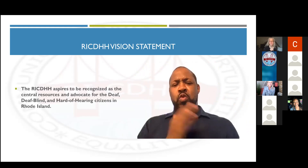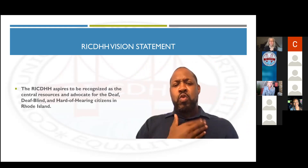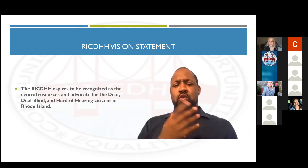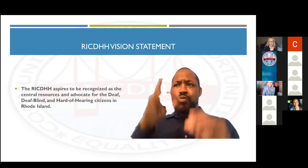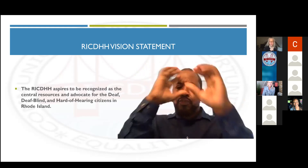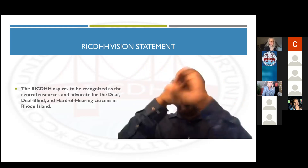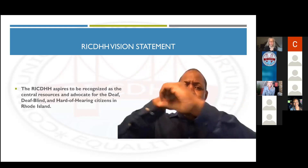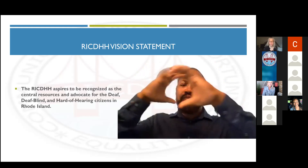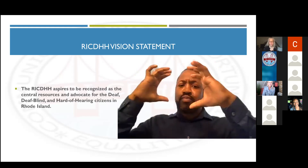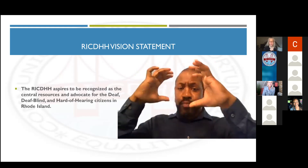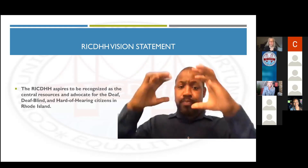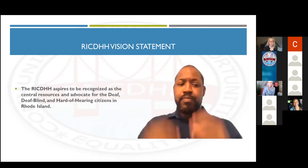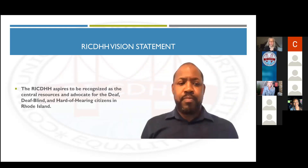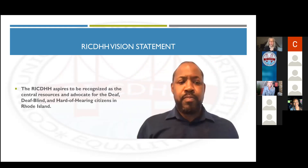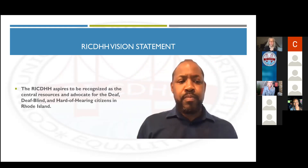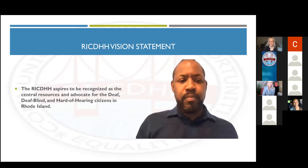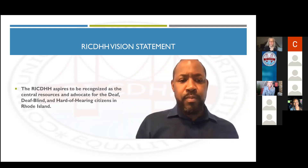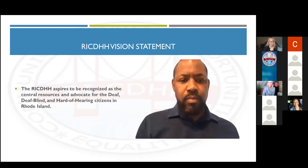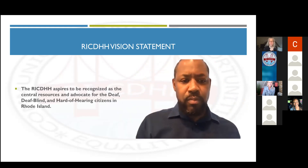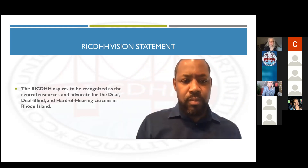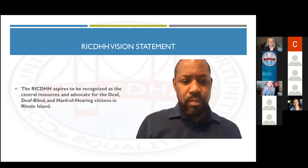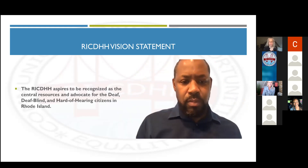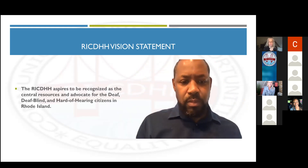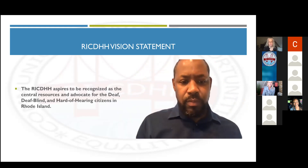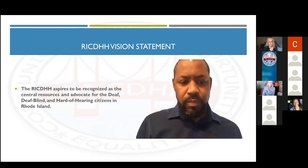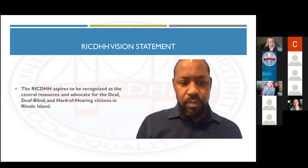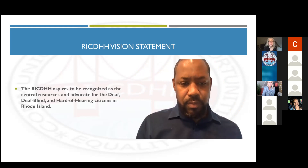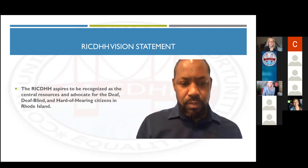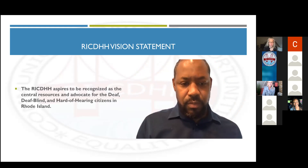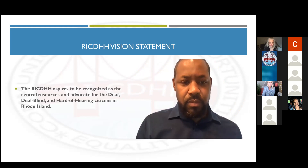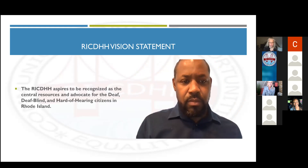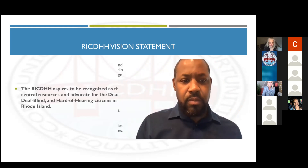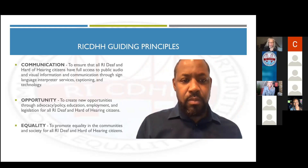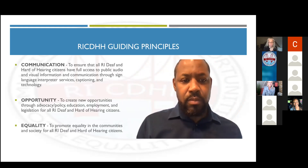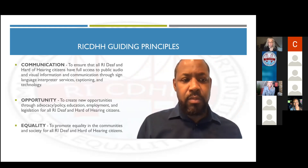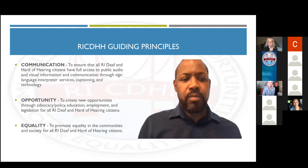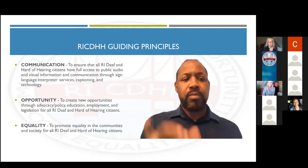the deaf, deafblind, and hard of hearing citizens in Rhode Island. That's the vision statement.